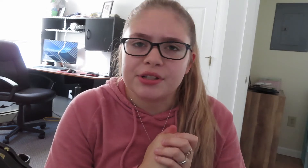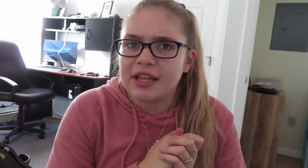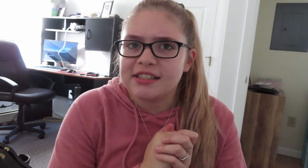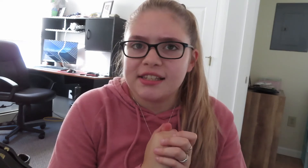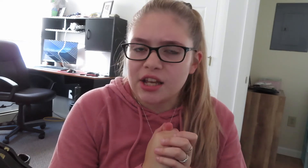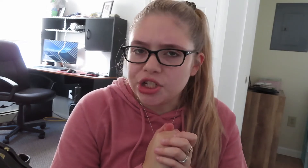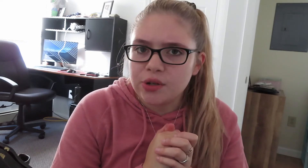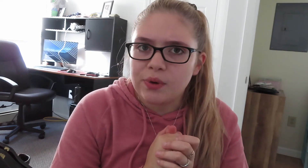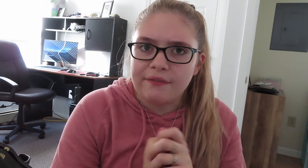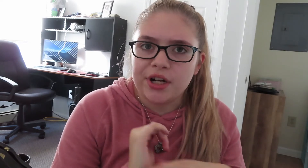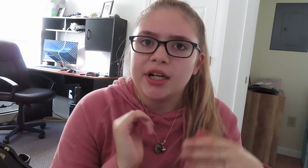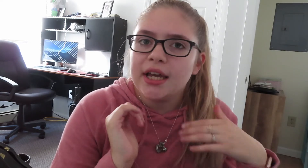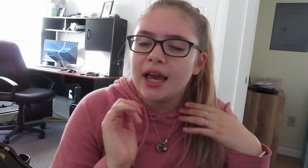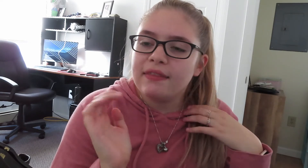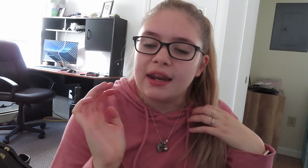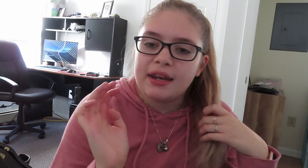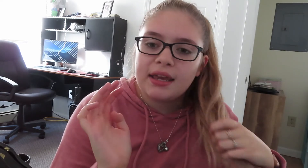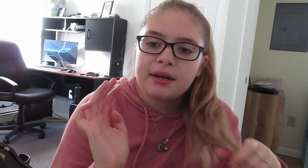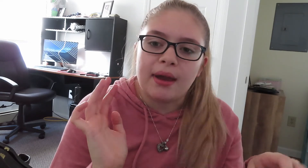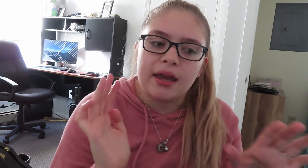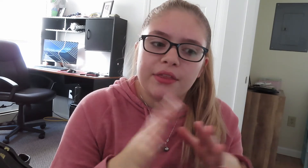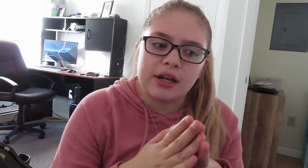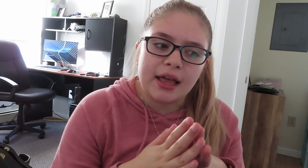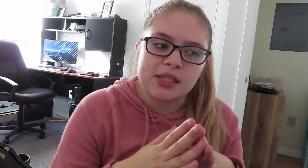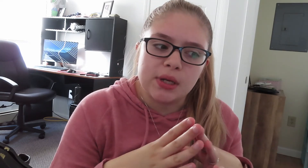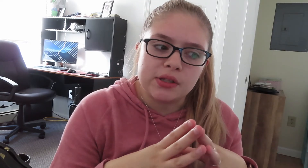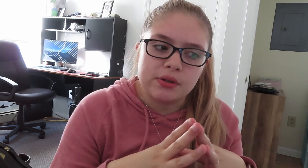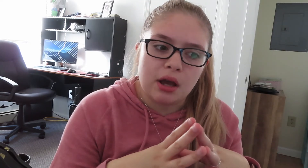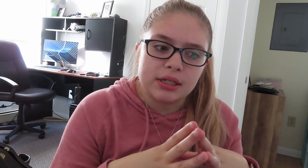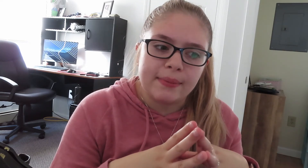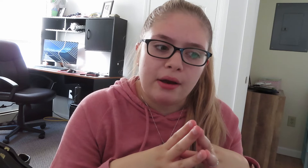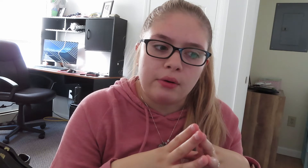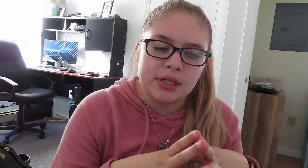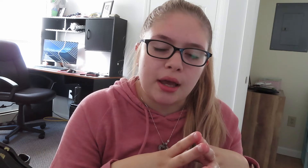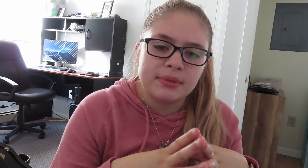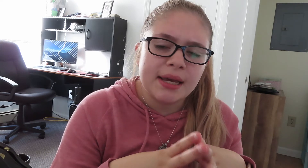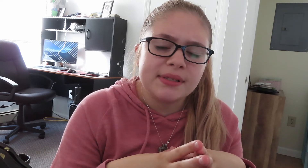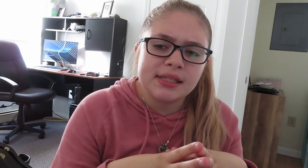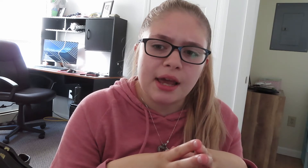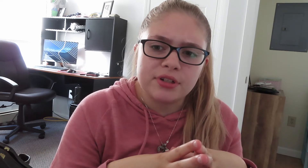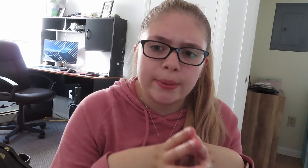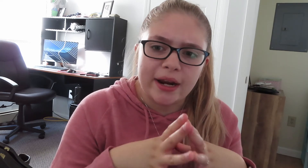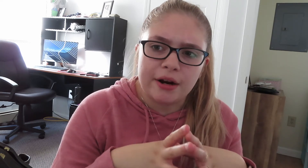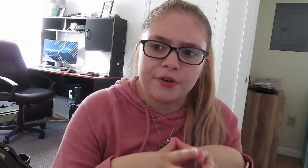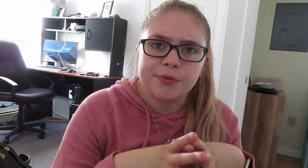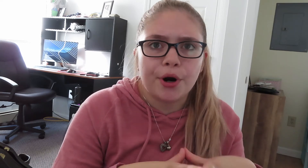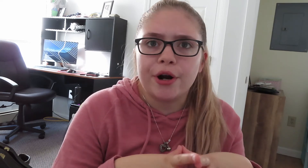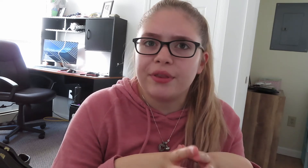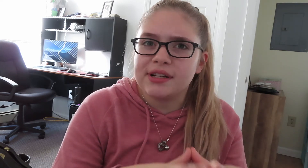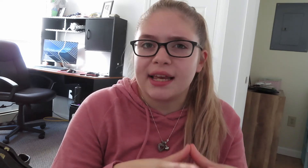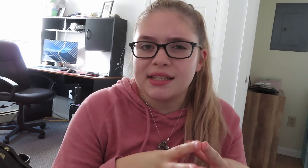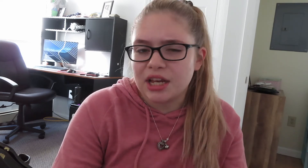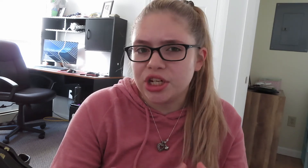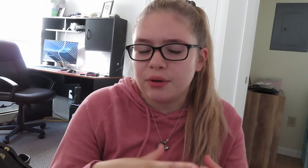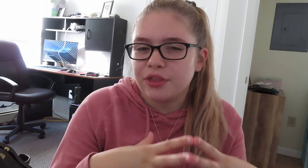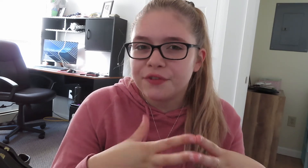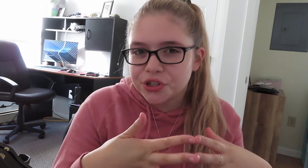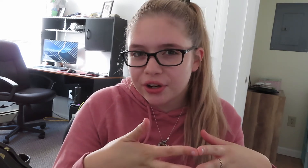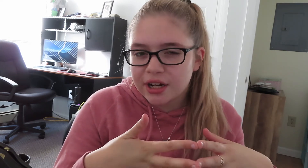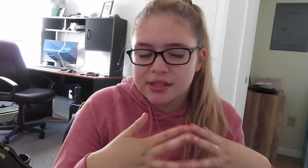class discussion and whatever. And then in my other class, we also talked about tips and stuff to prepare for tomorrow with our second session with the first graders